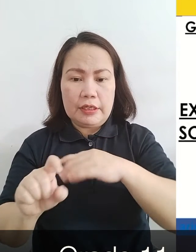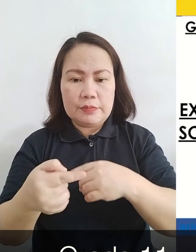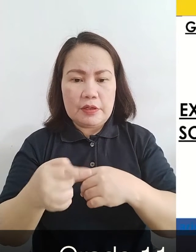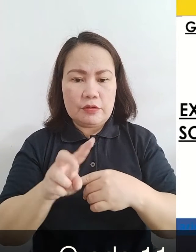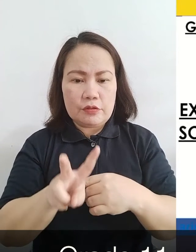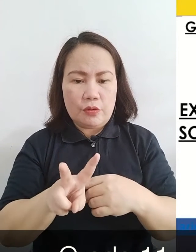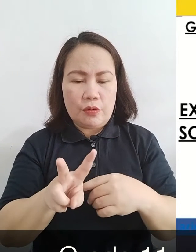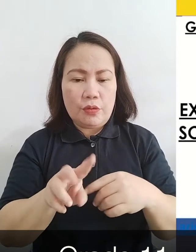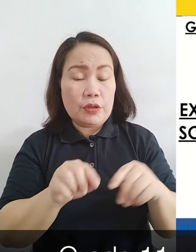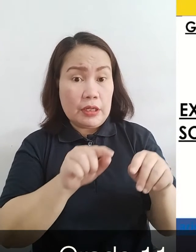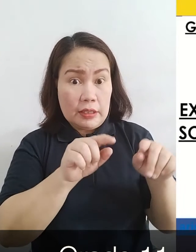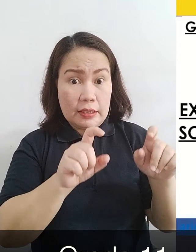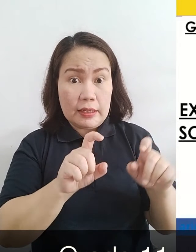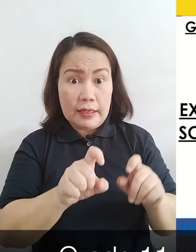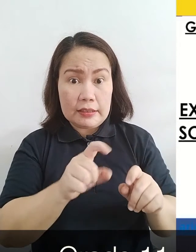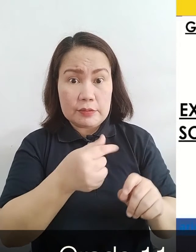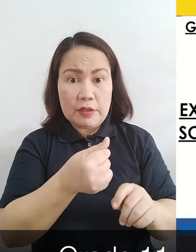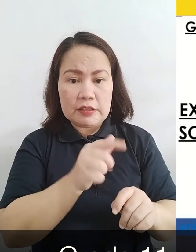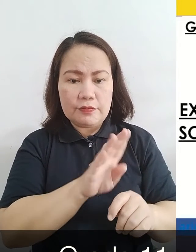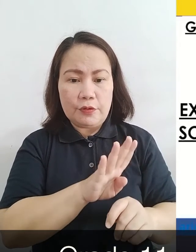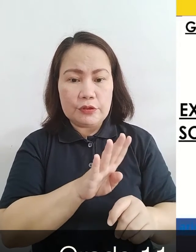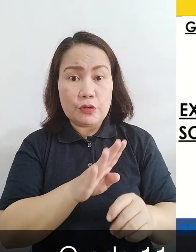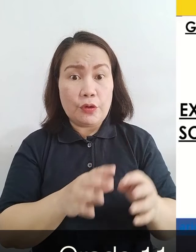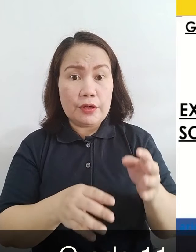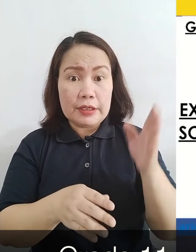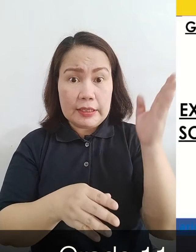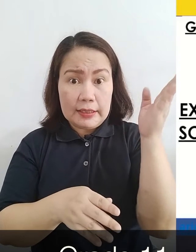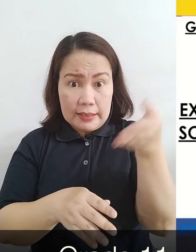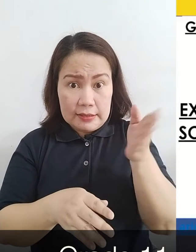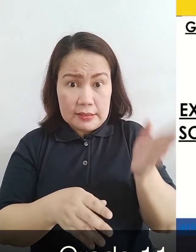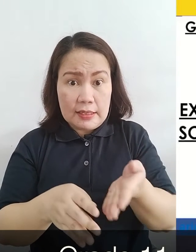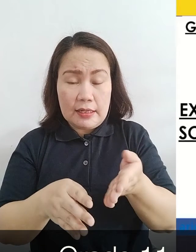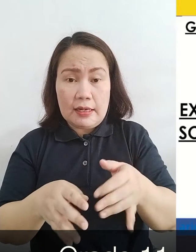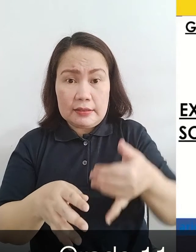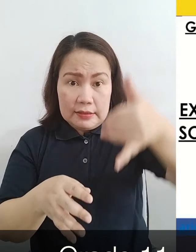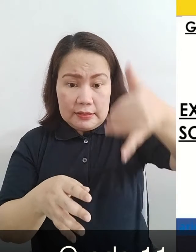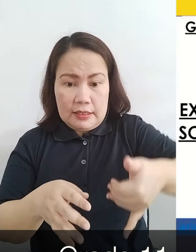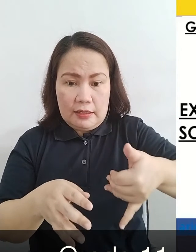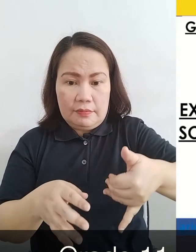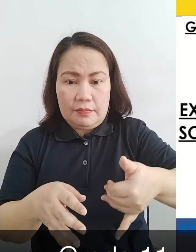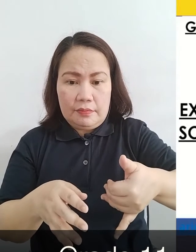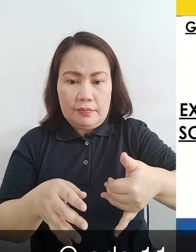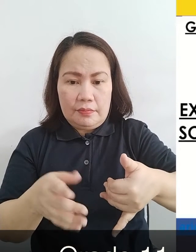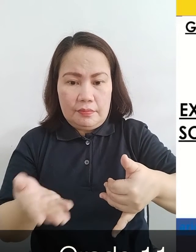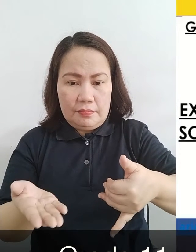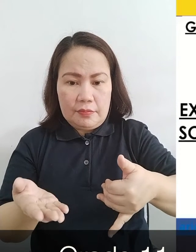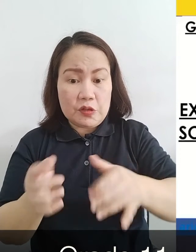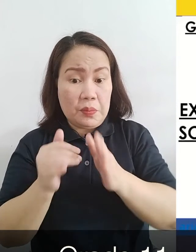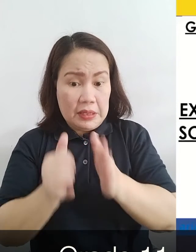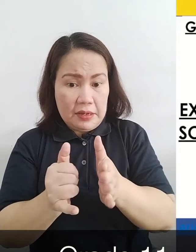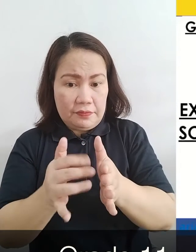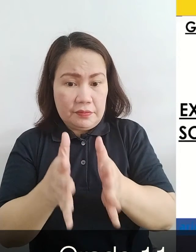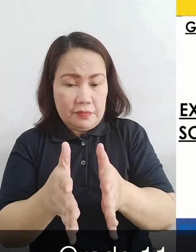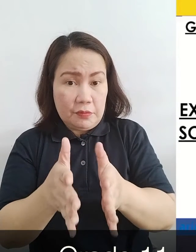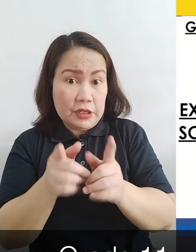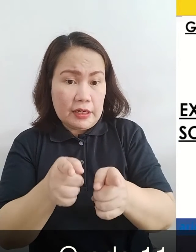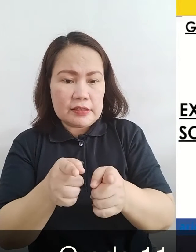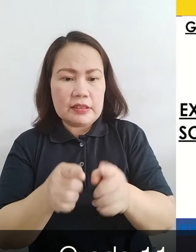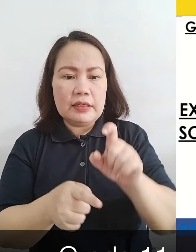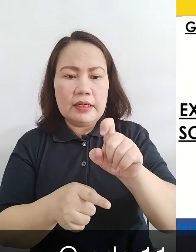ika-cancel natin yung x plus 4. So, ang final answer natin is x plus 1 over x plus